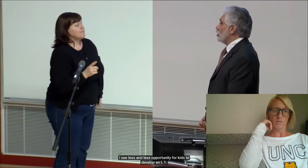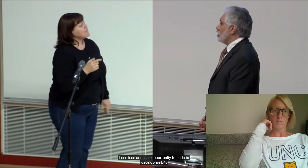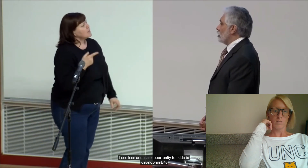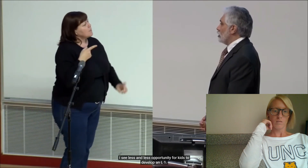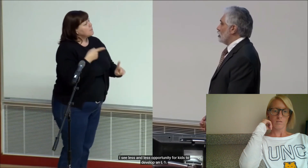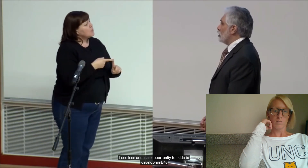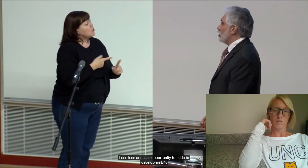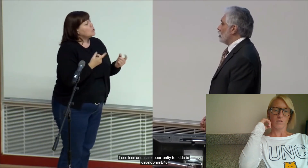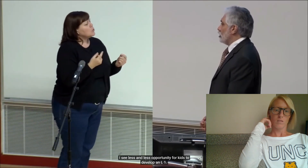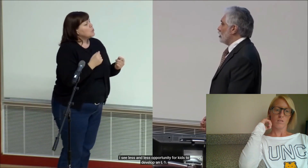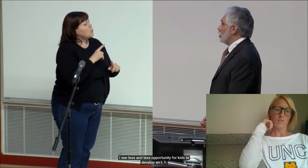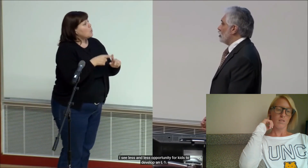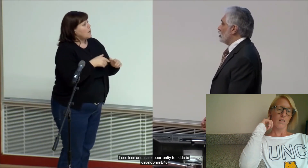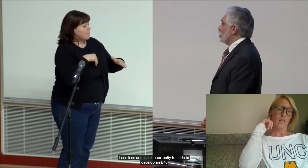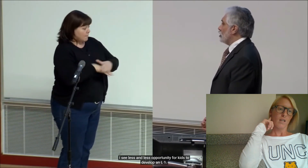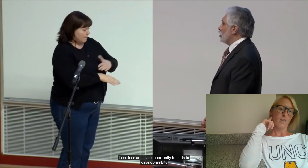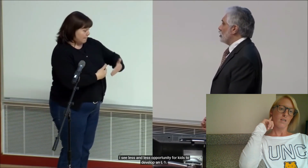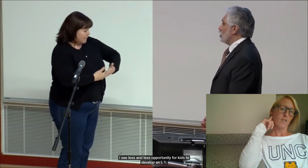development